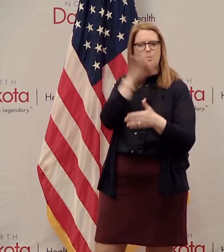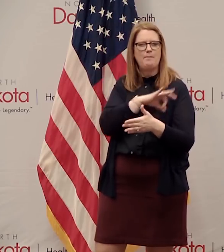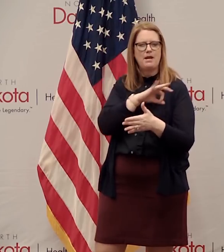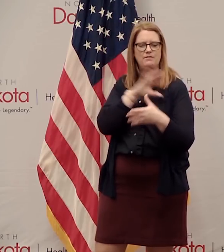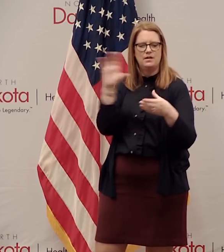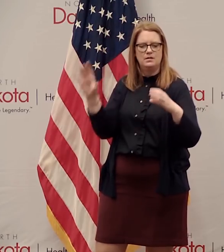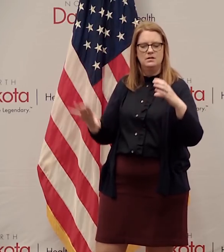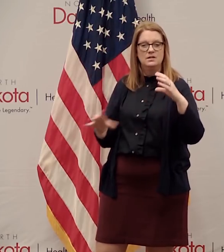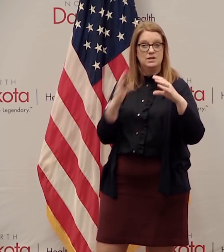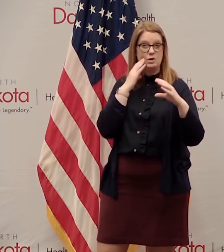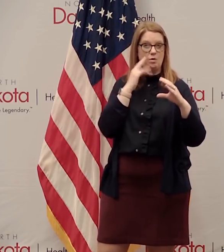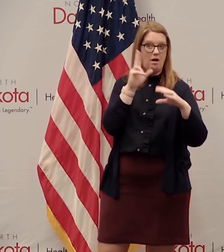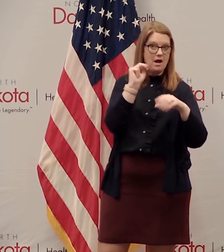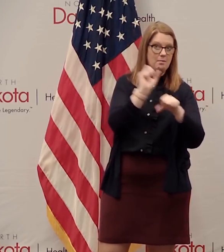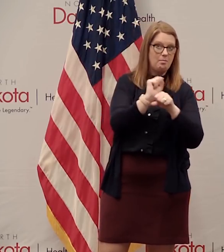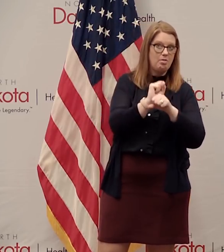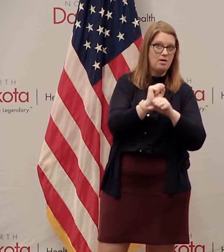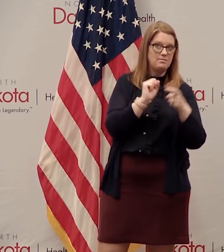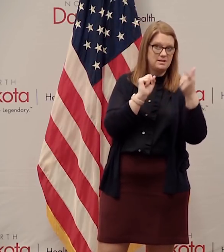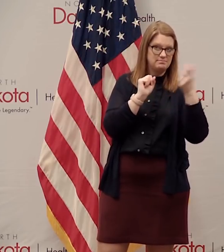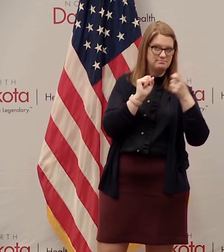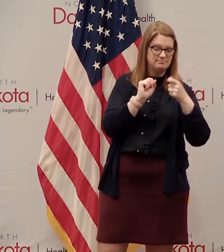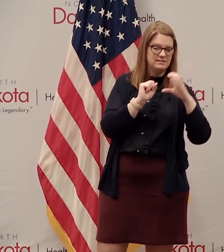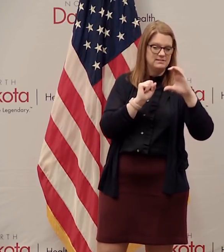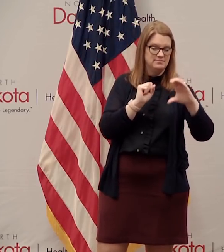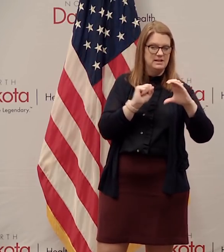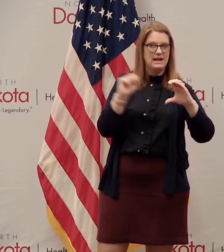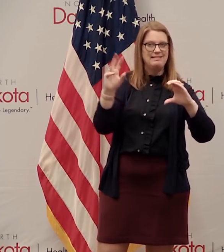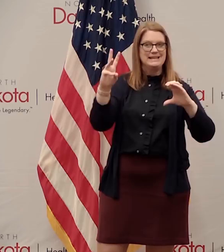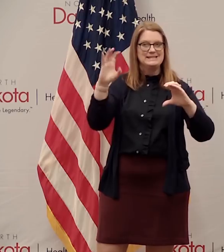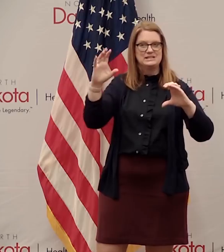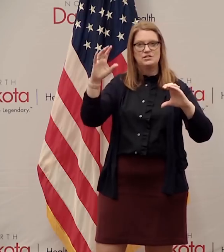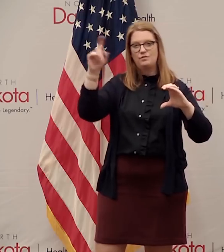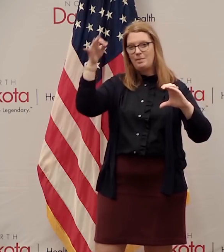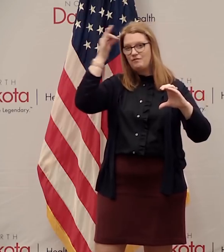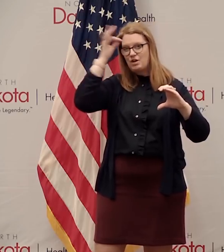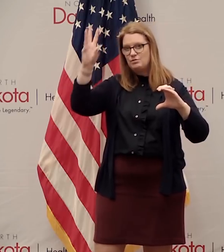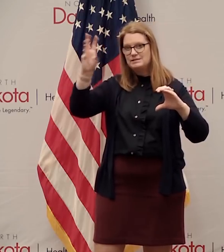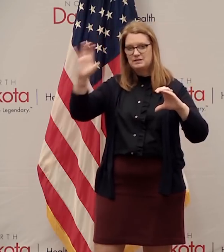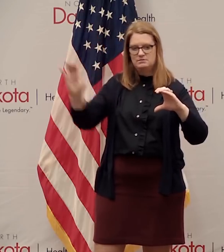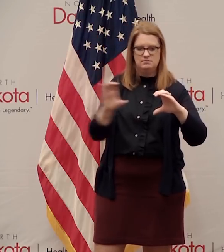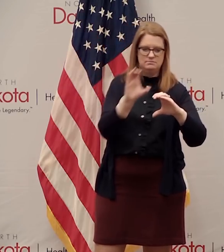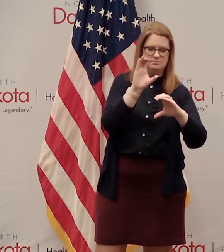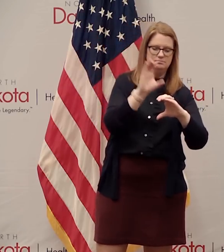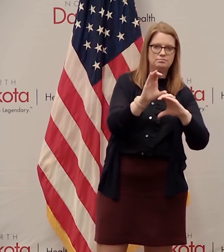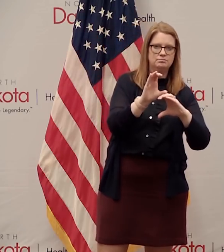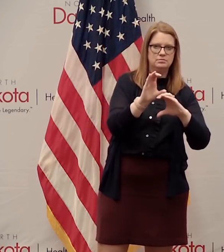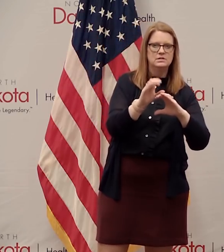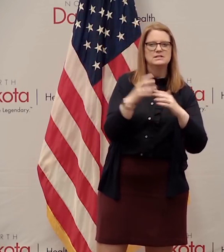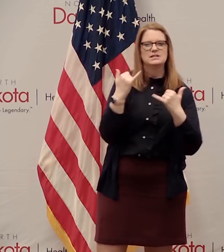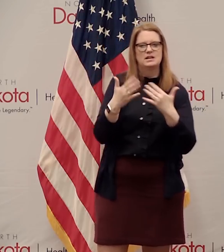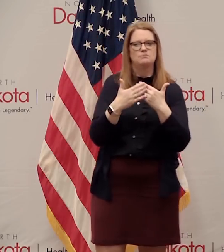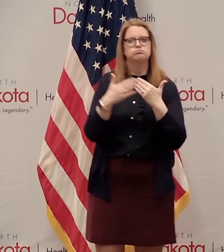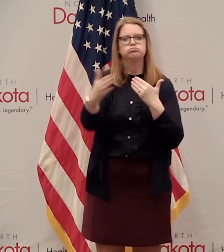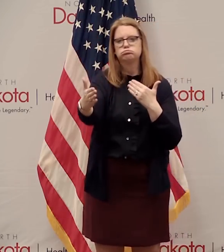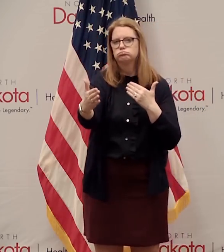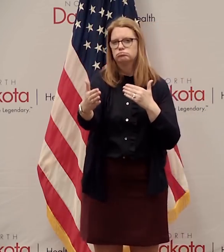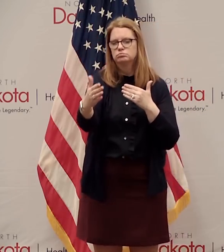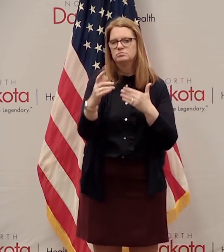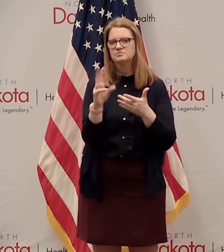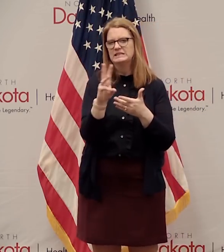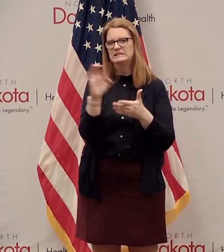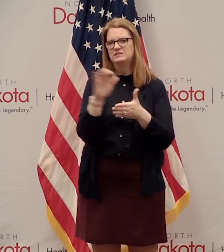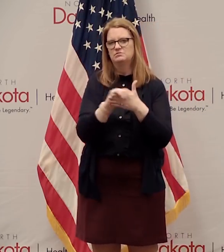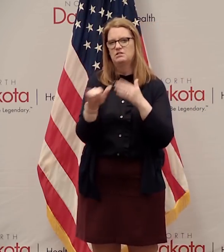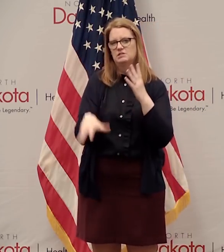Going forward, we won't have to do a separate run because the $600 will be included in their regular weekly benefit now that we've caught up with that